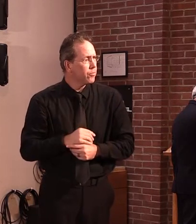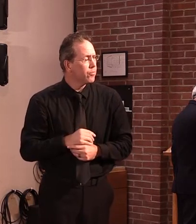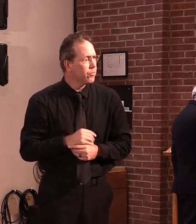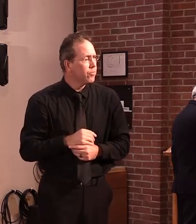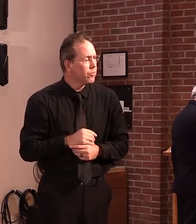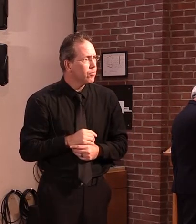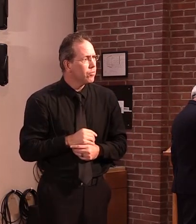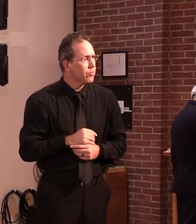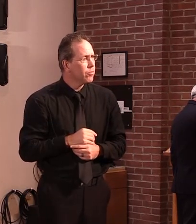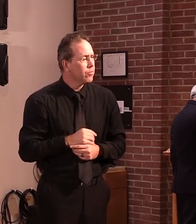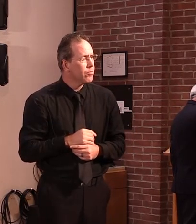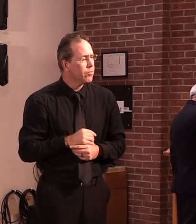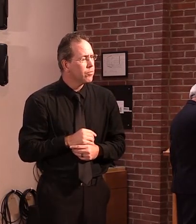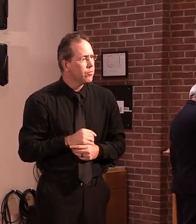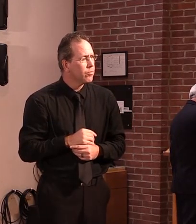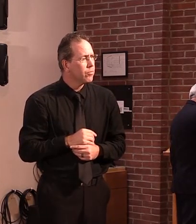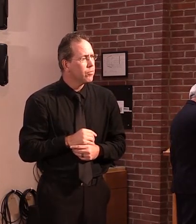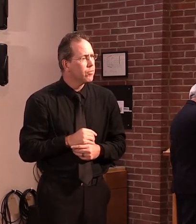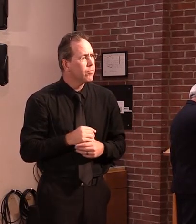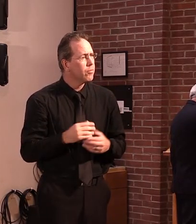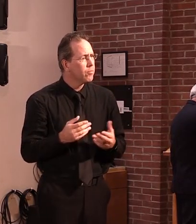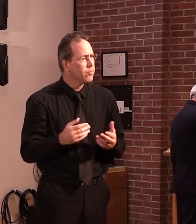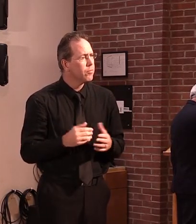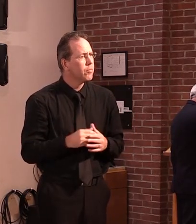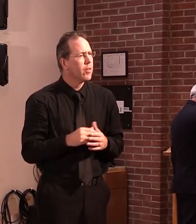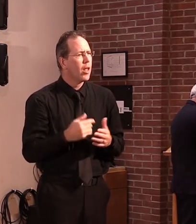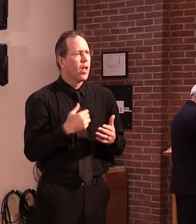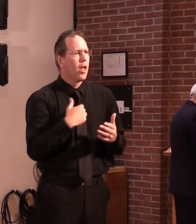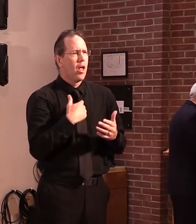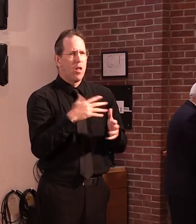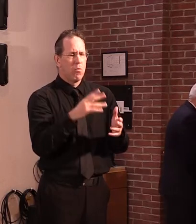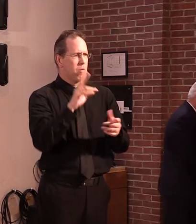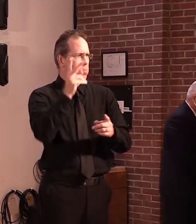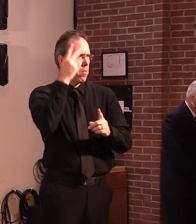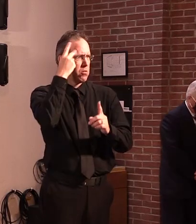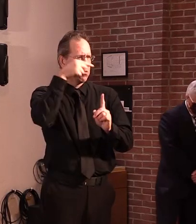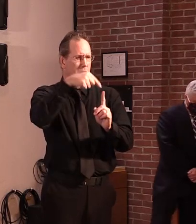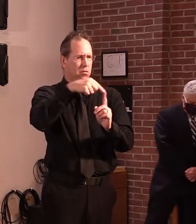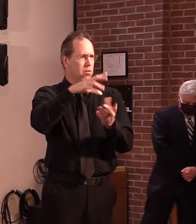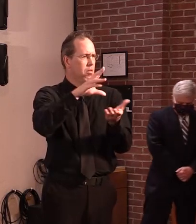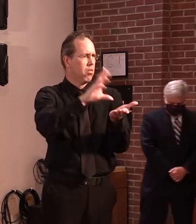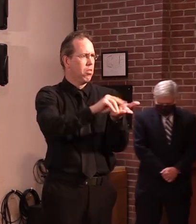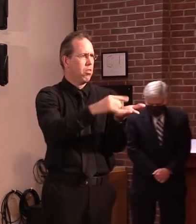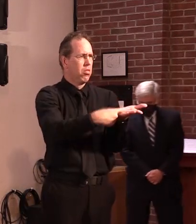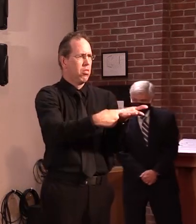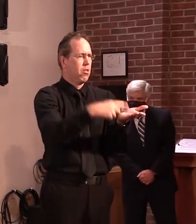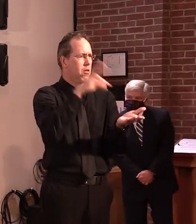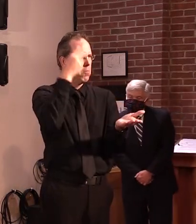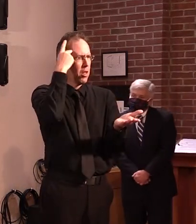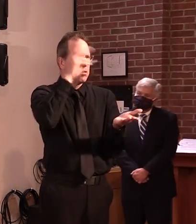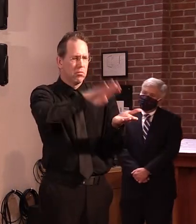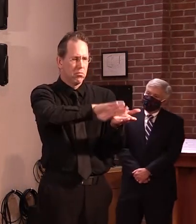low likelihood that politics could play the role here and that science will trump politics.